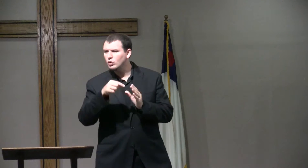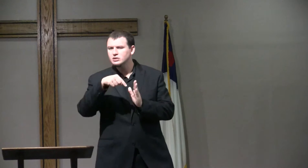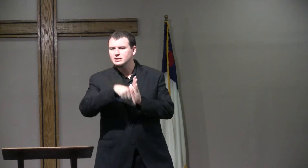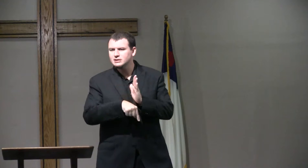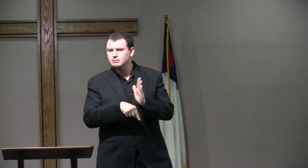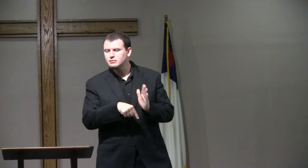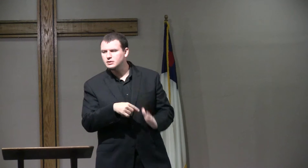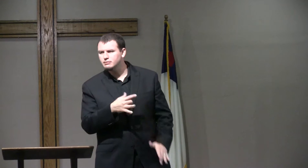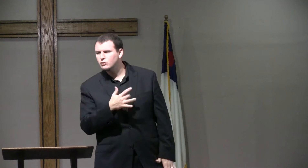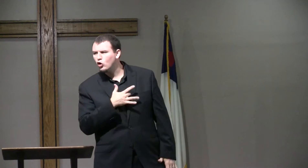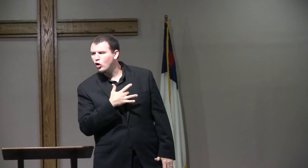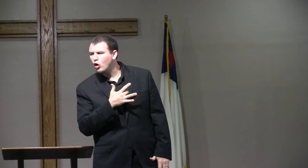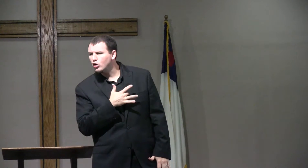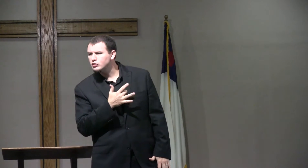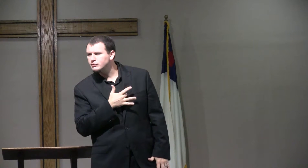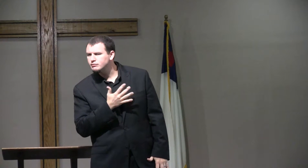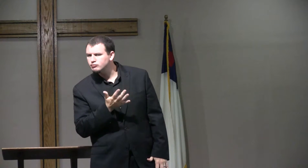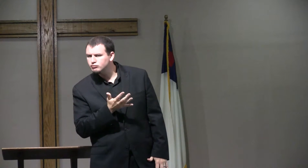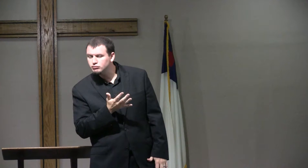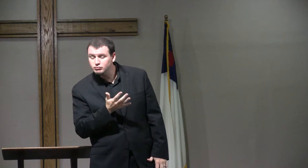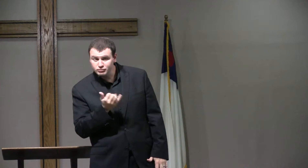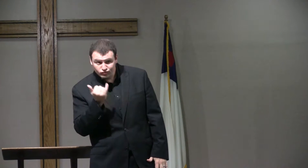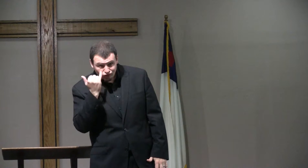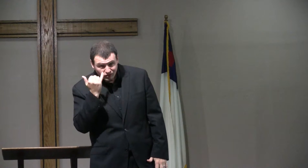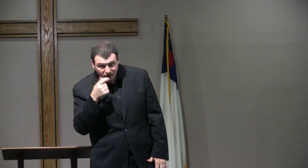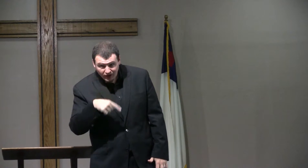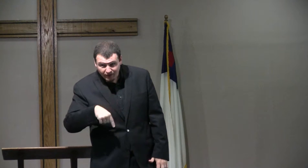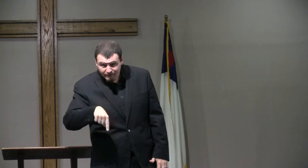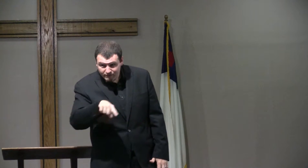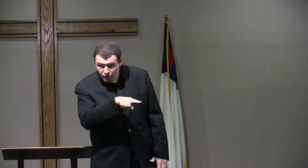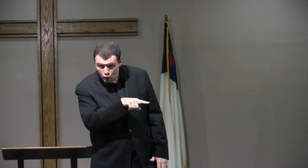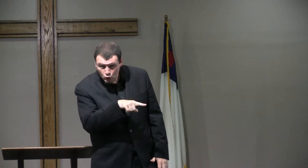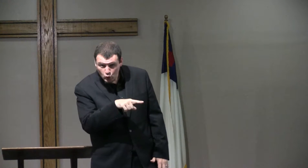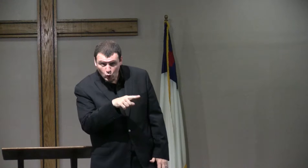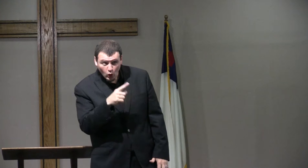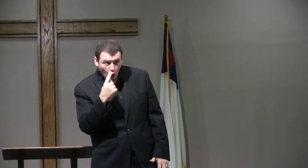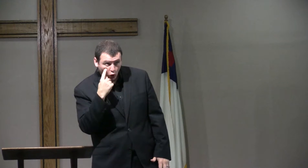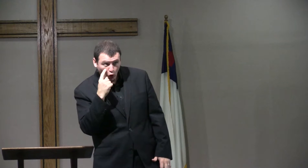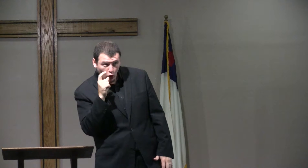But Jesus brings this even deeper.